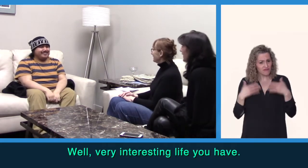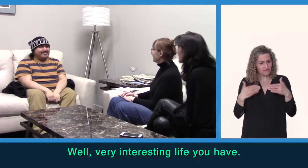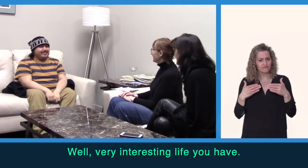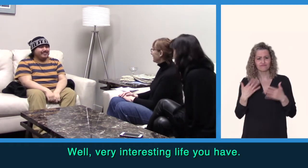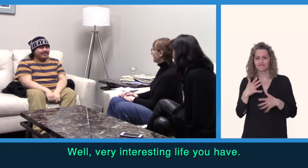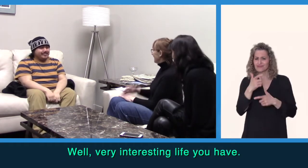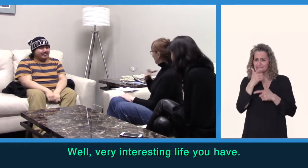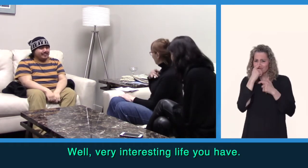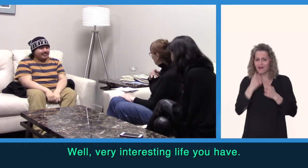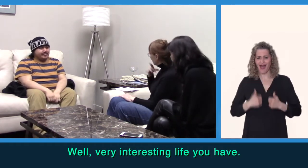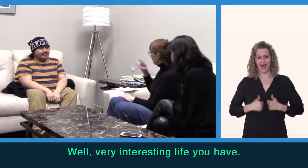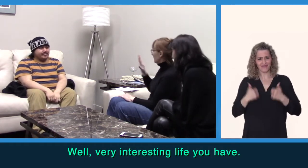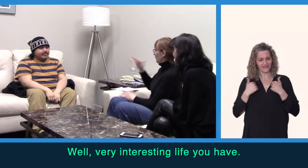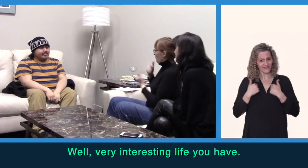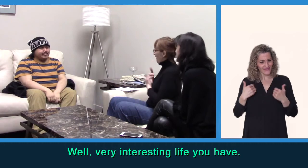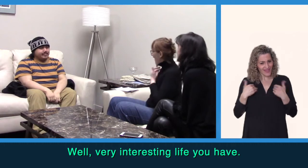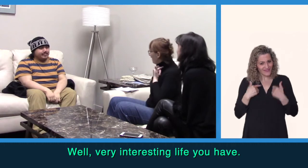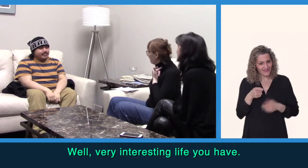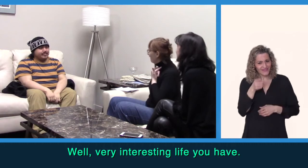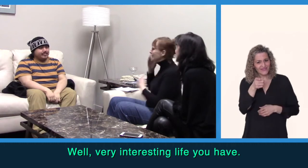Well, very interesting life you have.